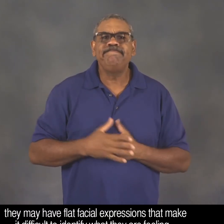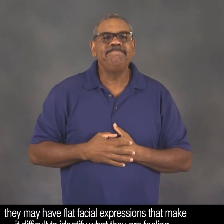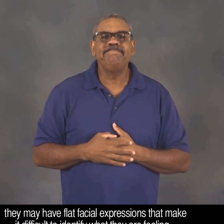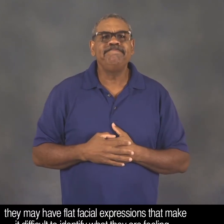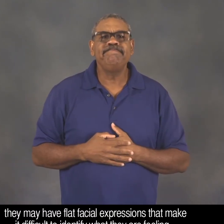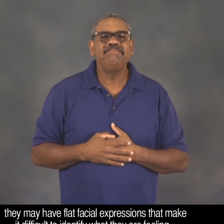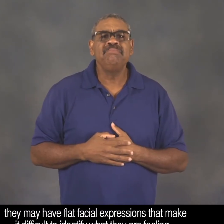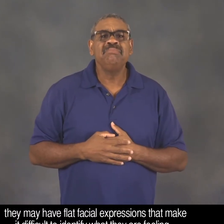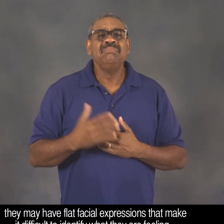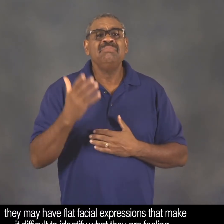attention.